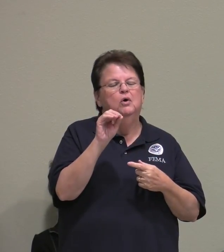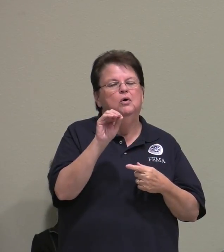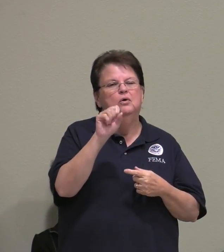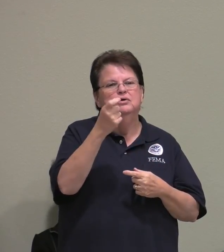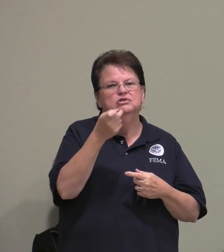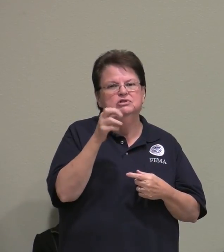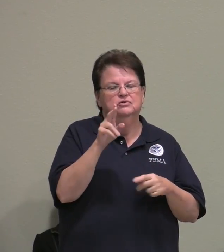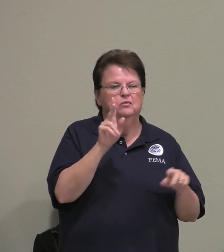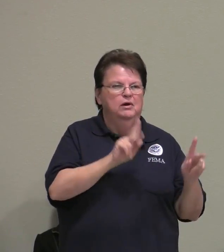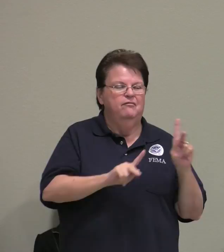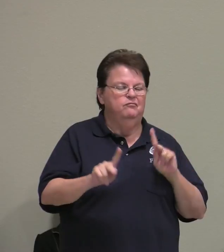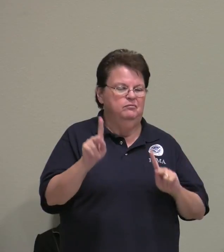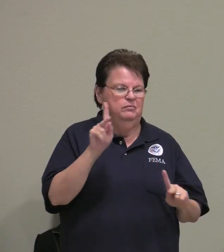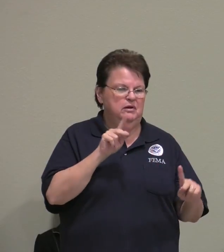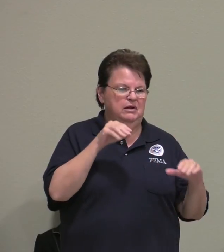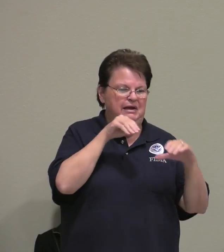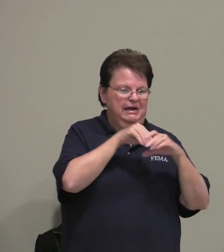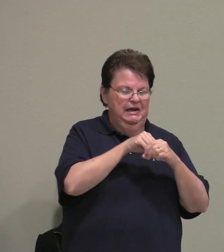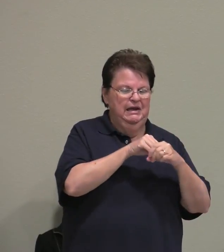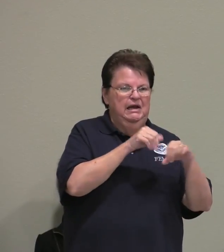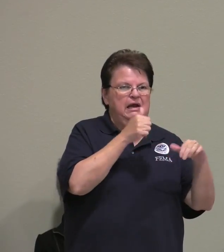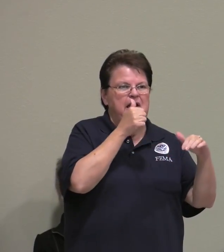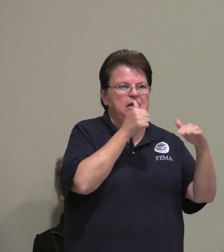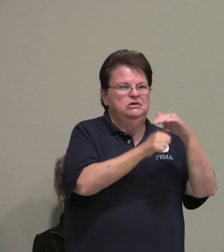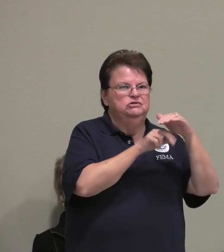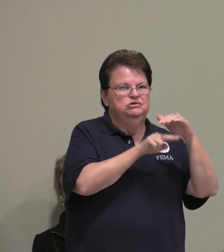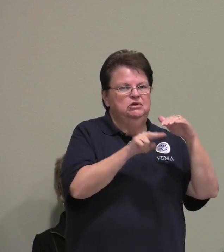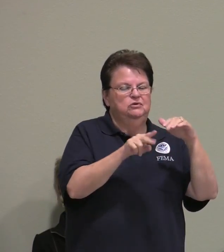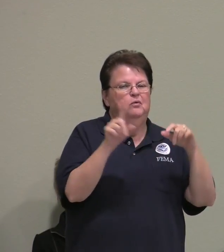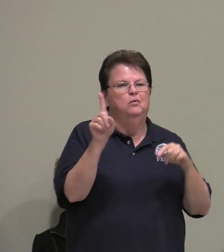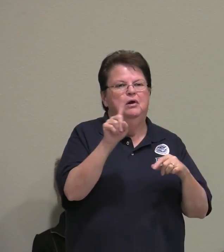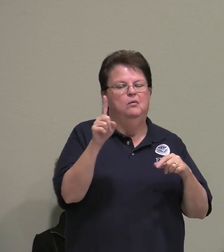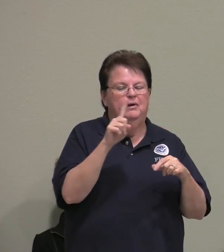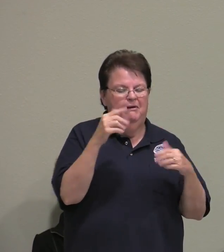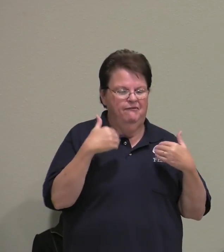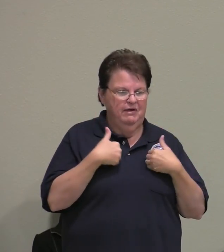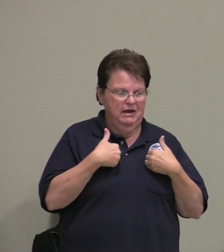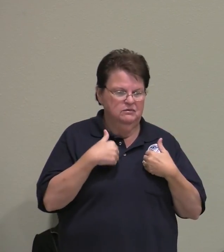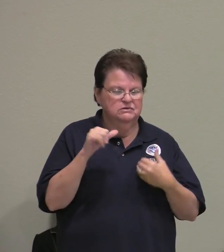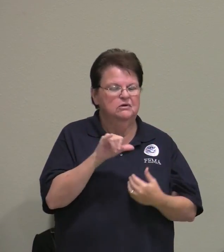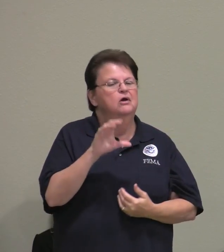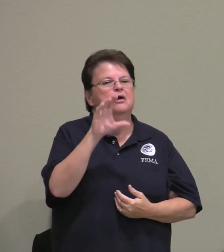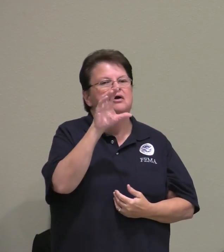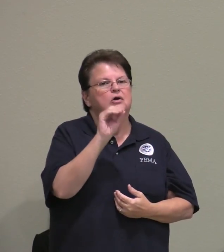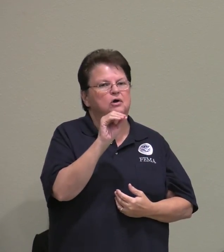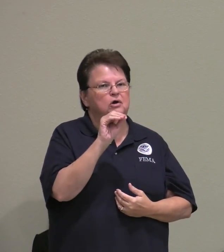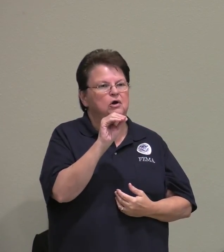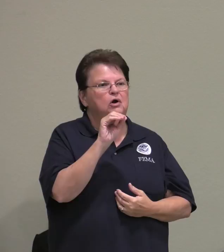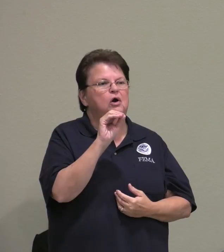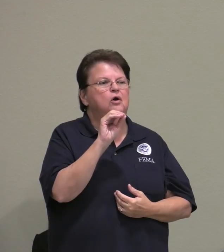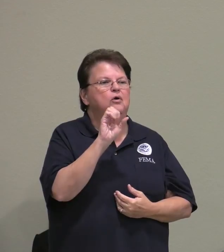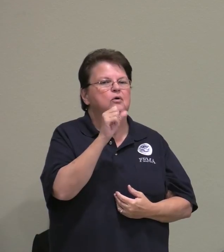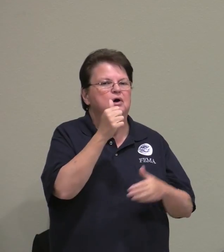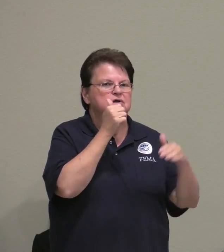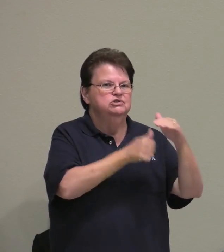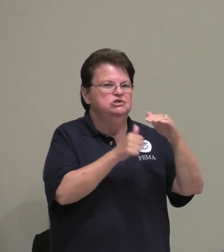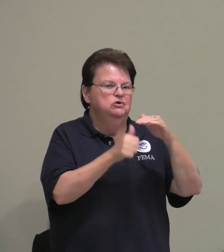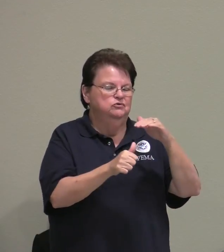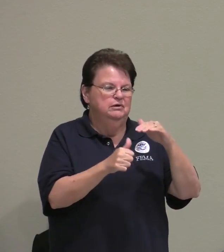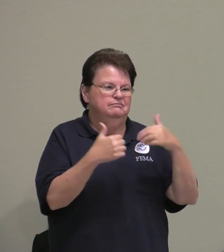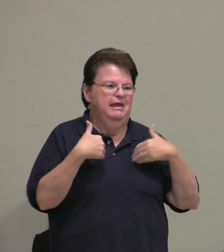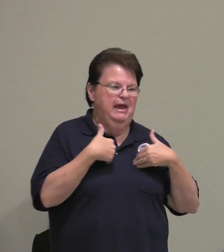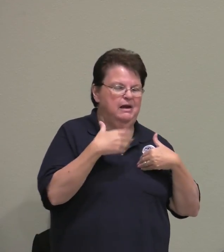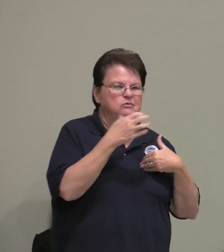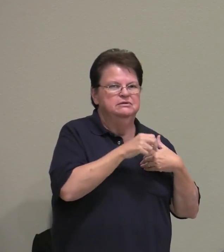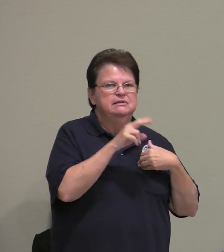people at a shelter where we also have animals co-sheltering at that shelter and I'm